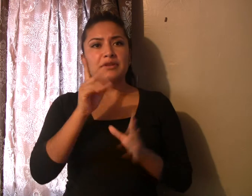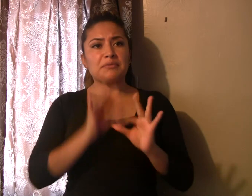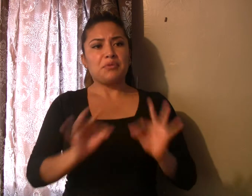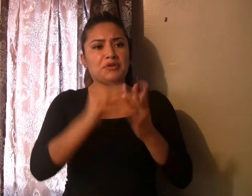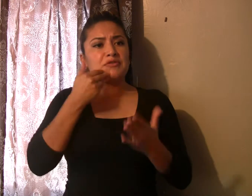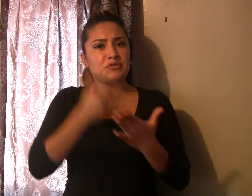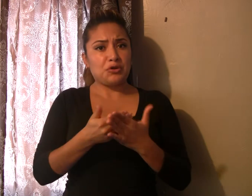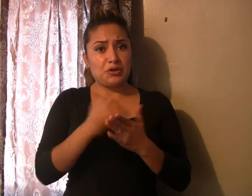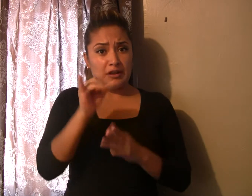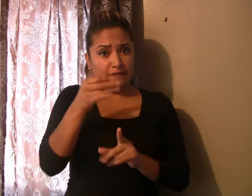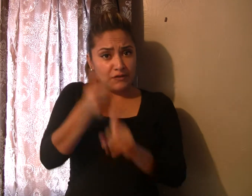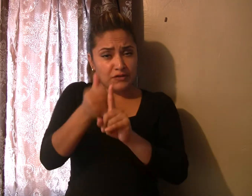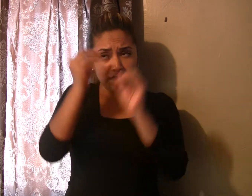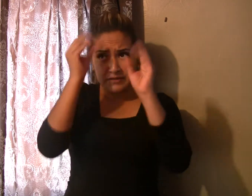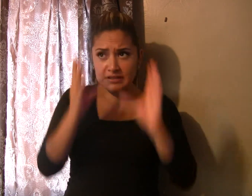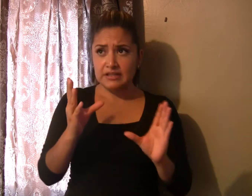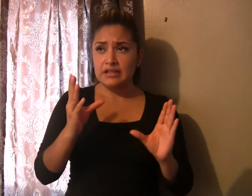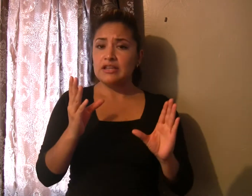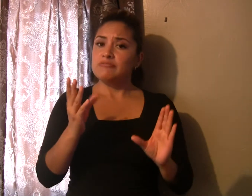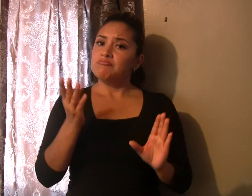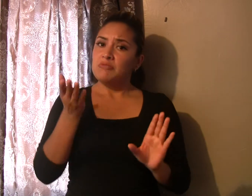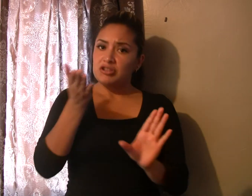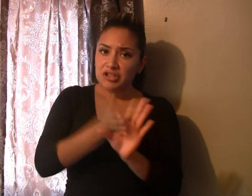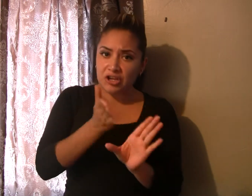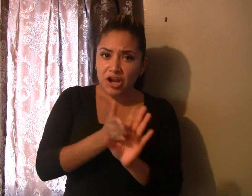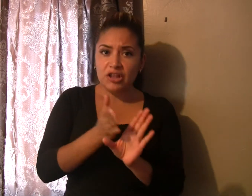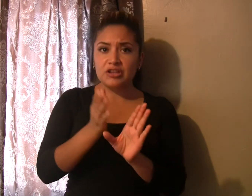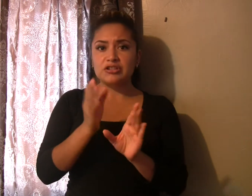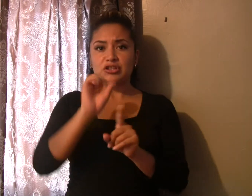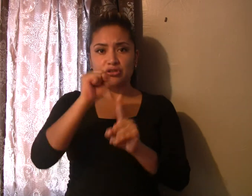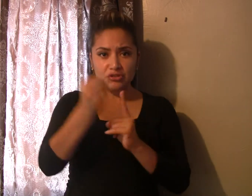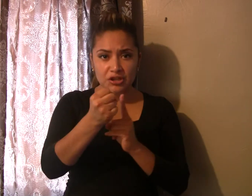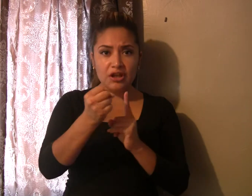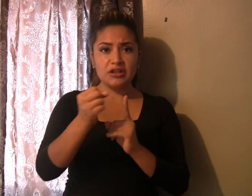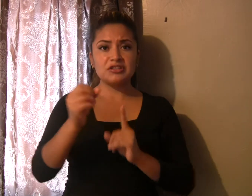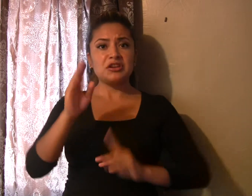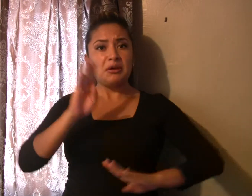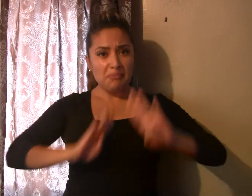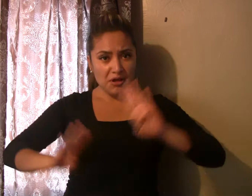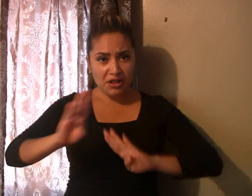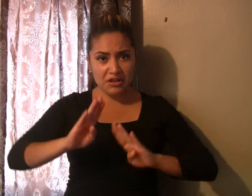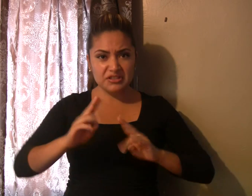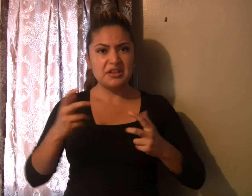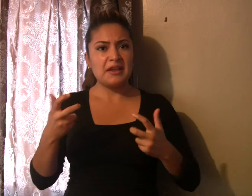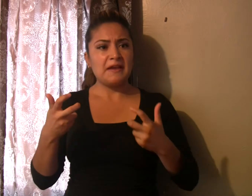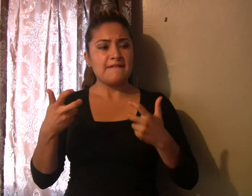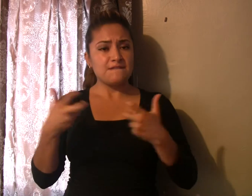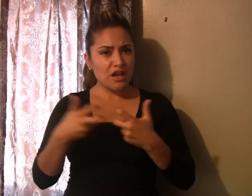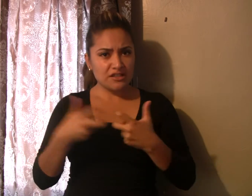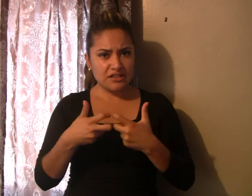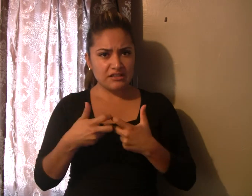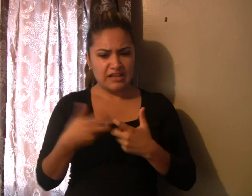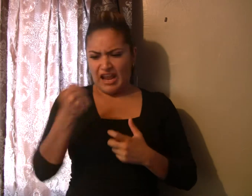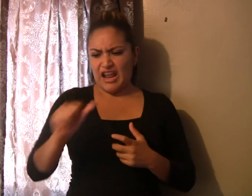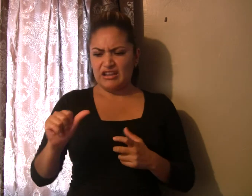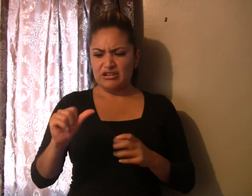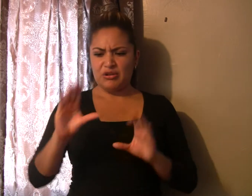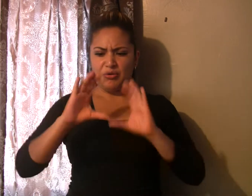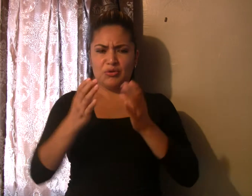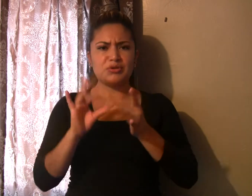psychology, sociology, biology, physics, any of the courses on the college level, and you could even try this with high school